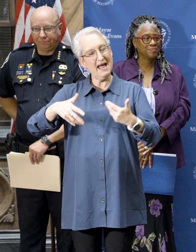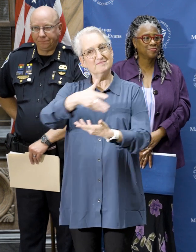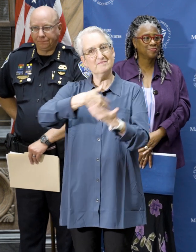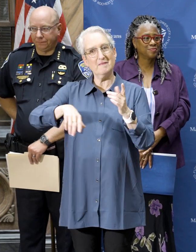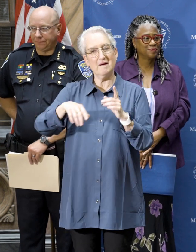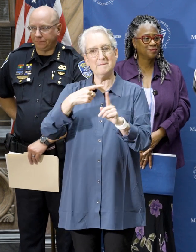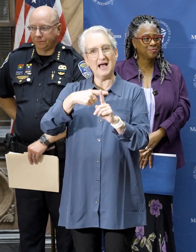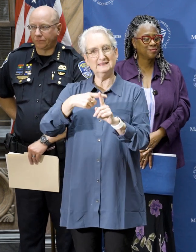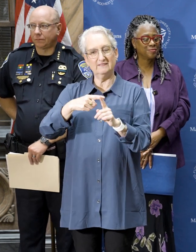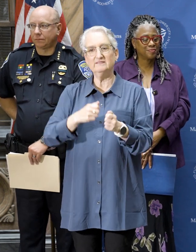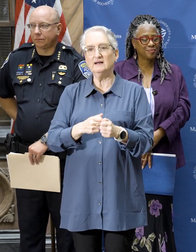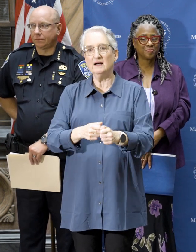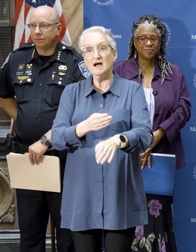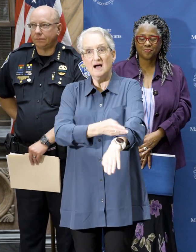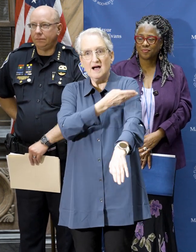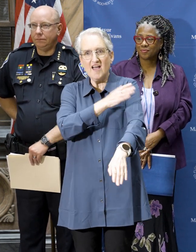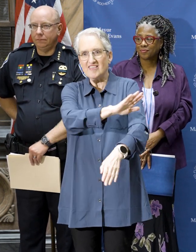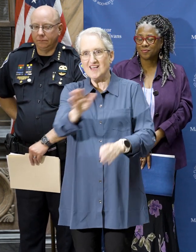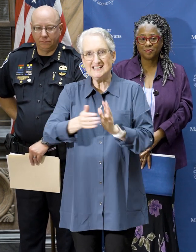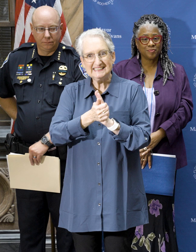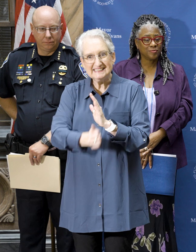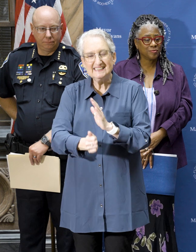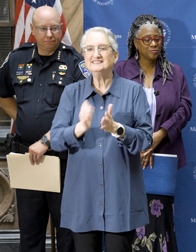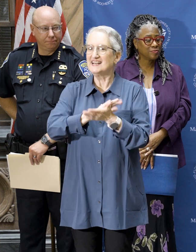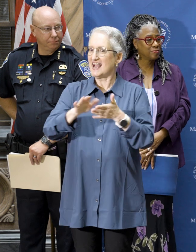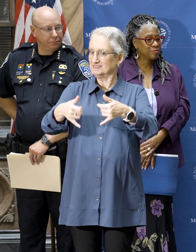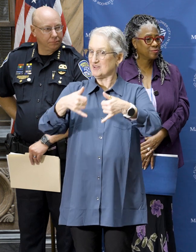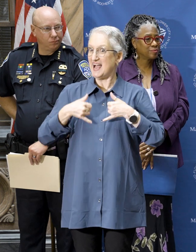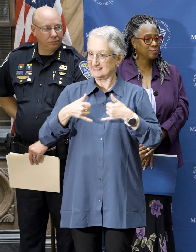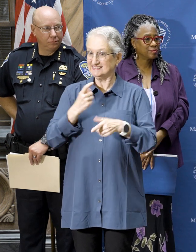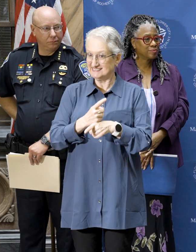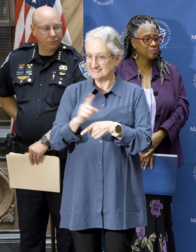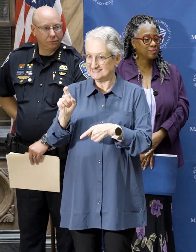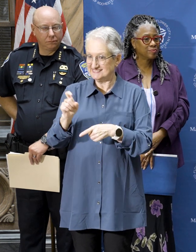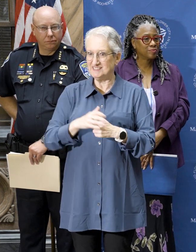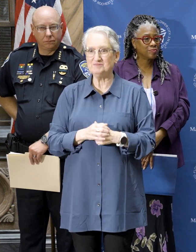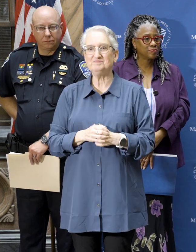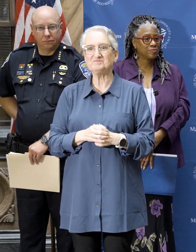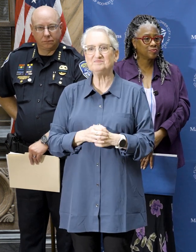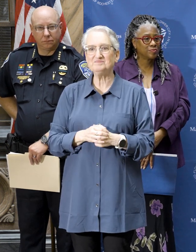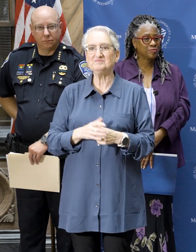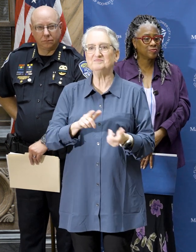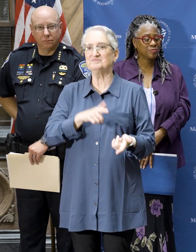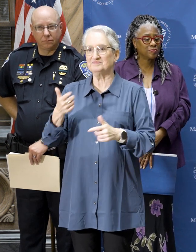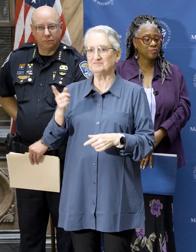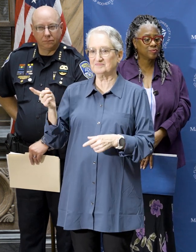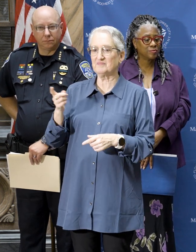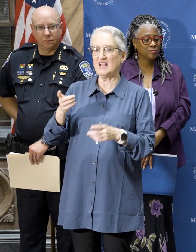great progress on their game and got some nice prizes. Now Zeke Tukes, the director who's in our Office of Violence